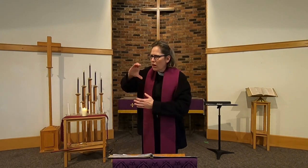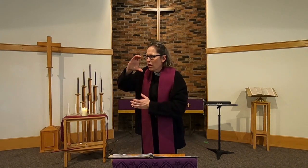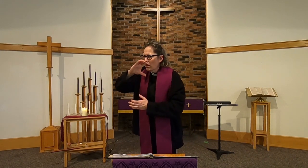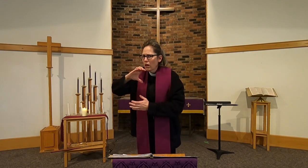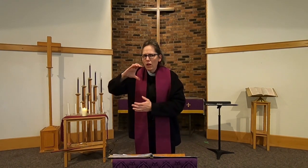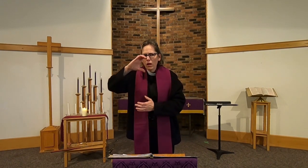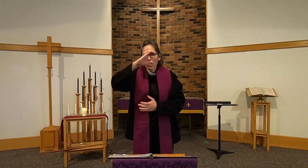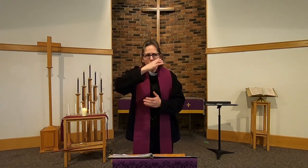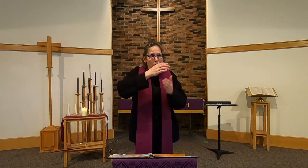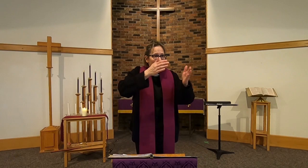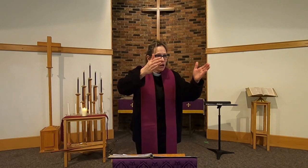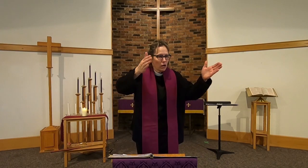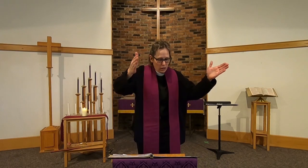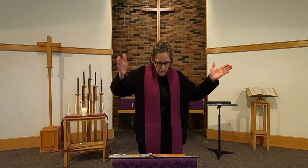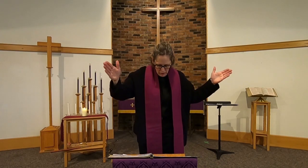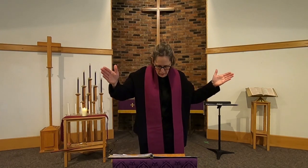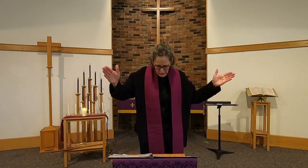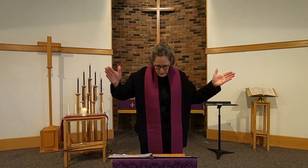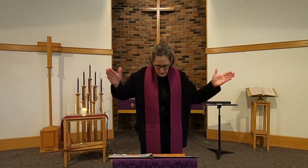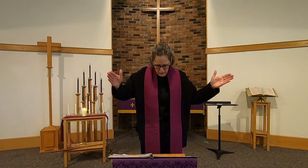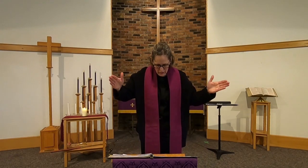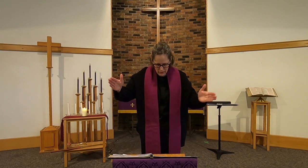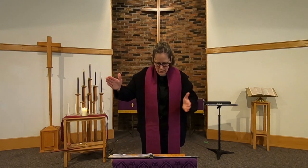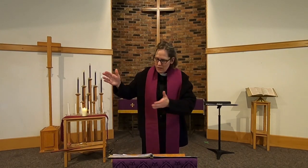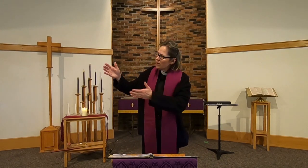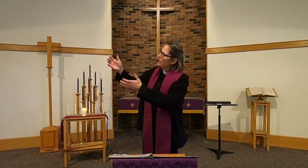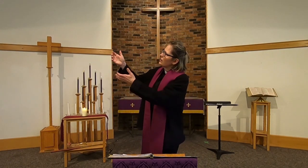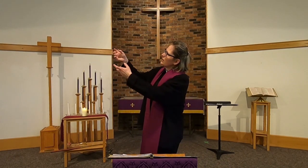and to look beyond ourselves.